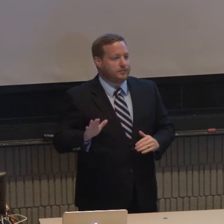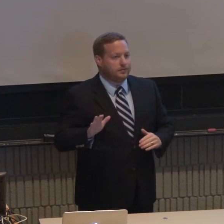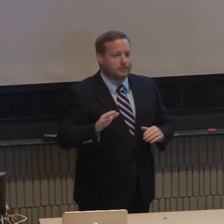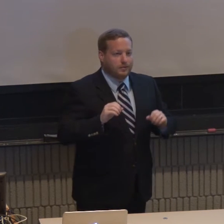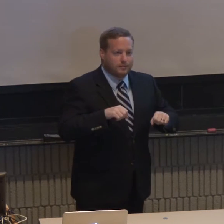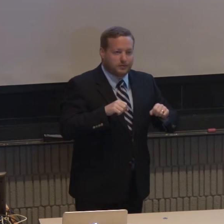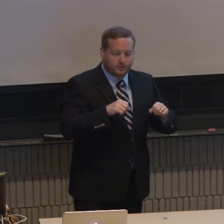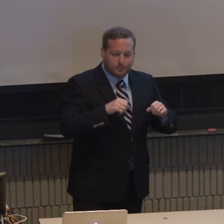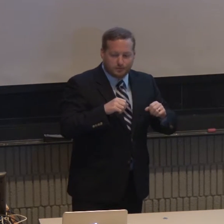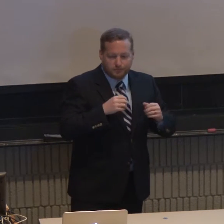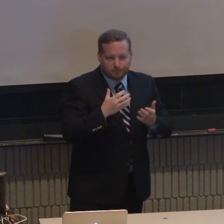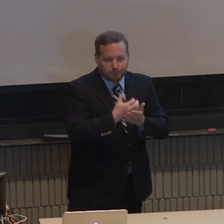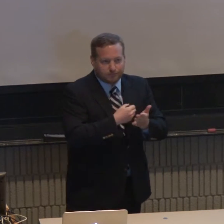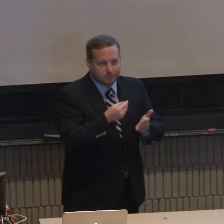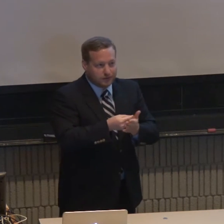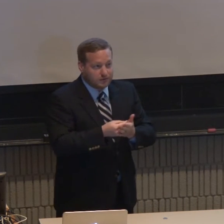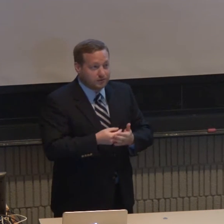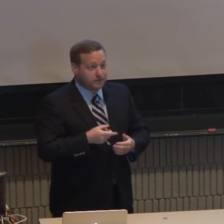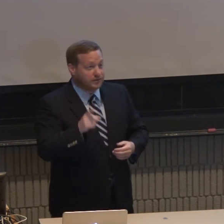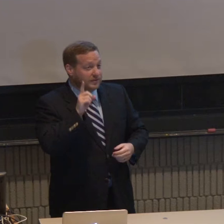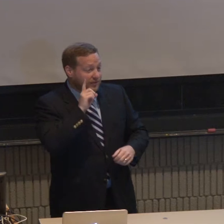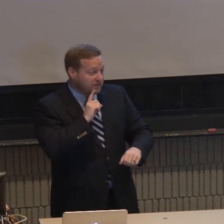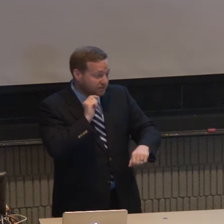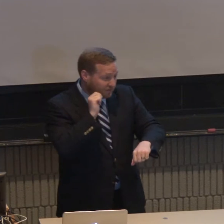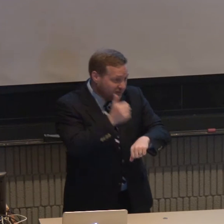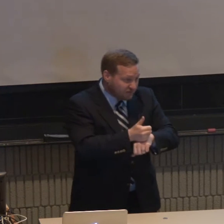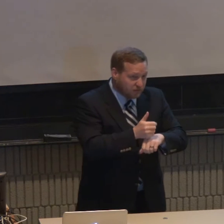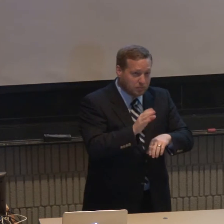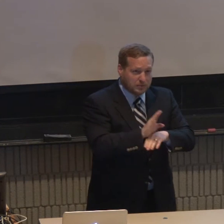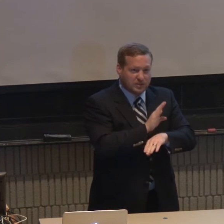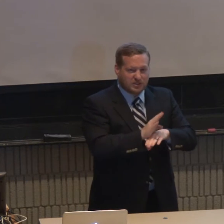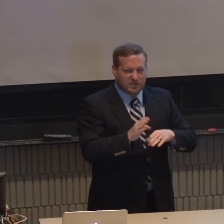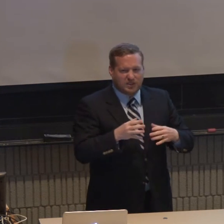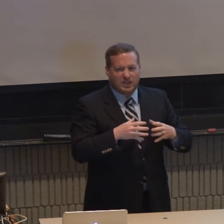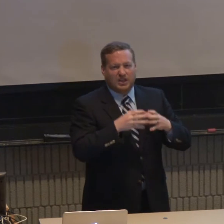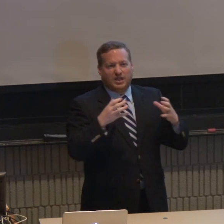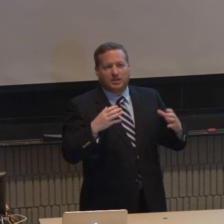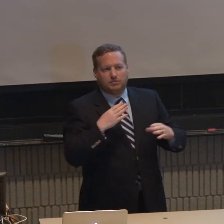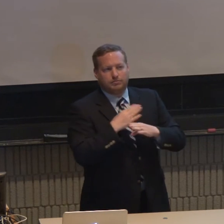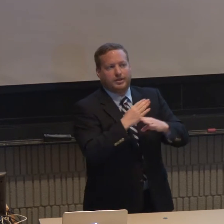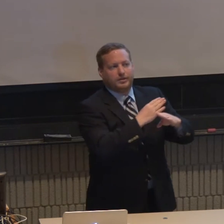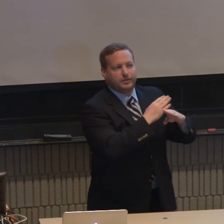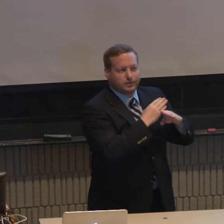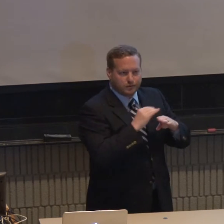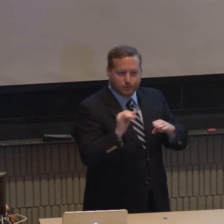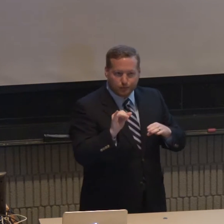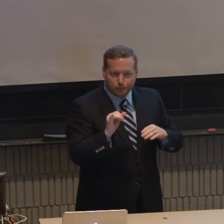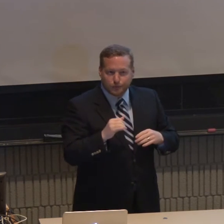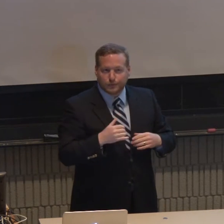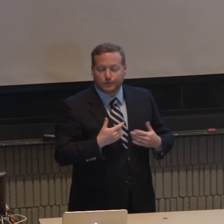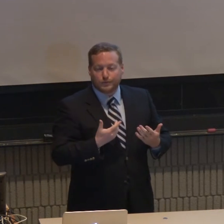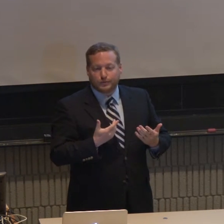If they want to get a raise, then they have to lobby in a way that their hearing peers rarely have.